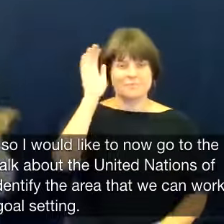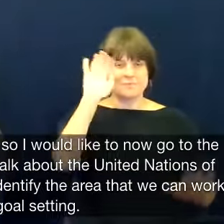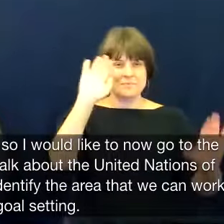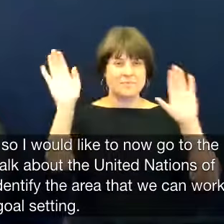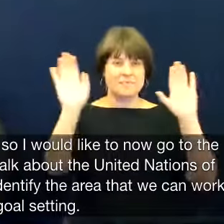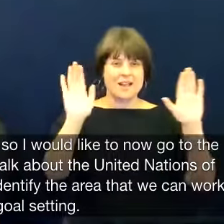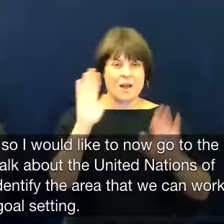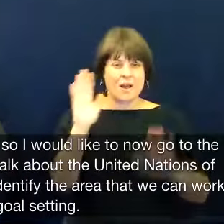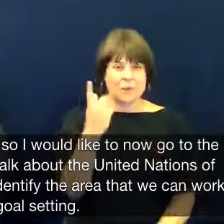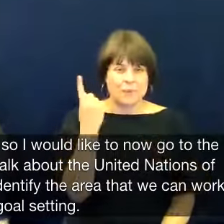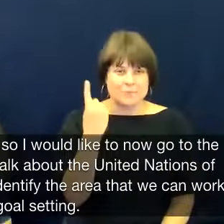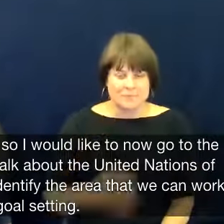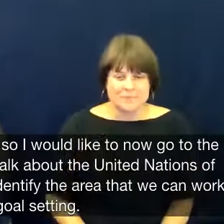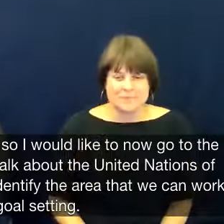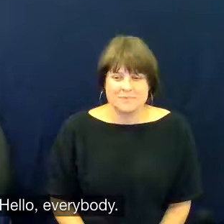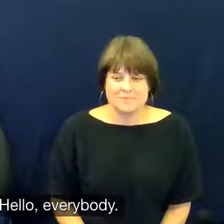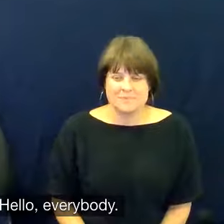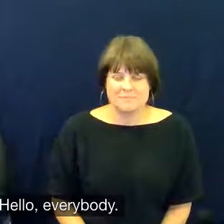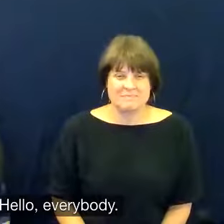Hello, everybody.